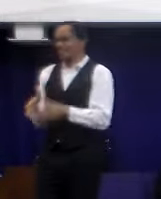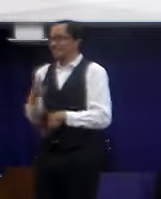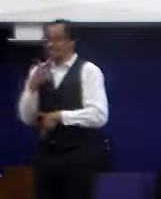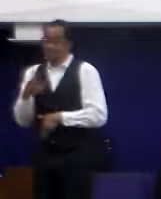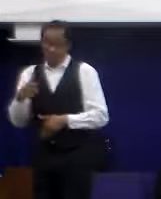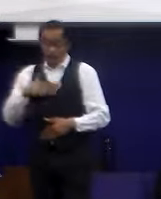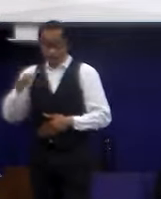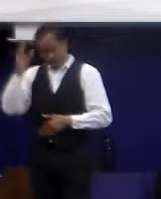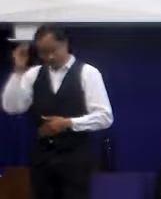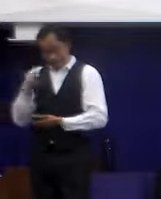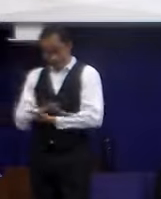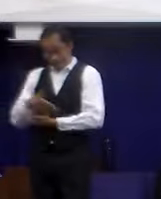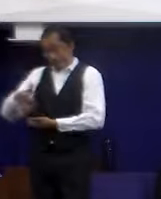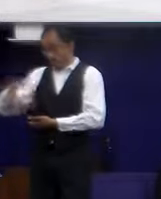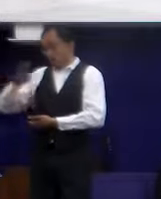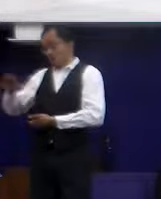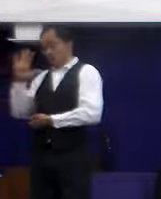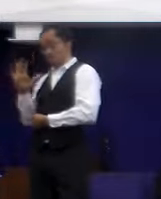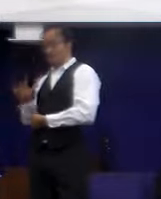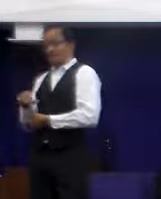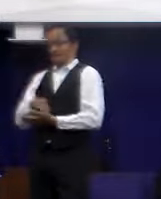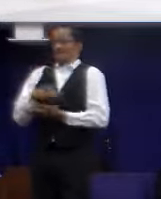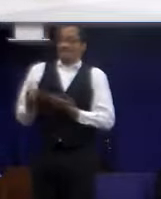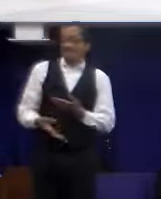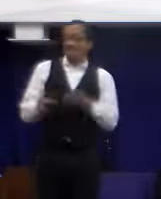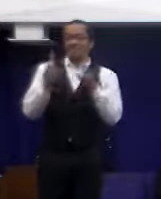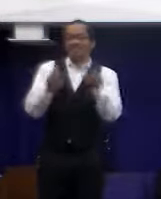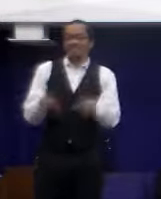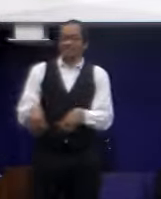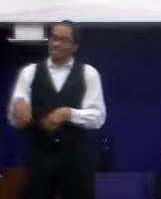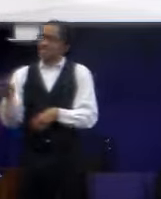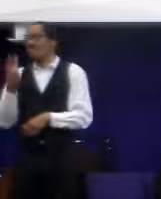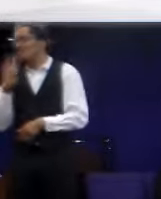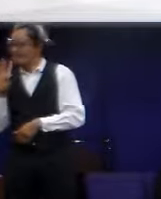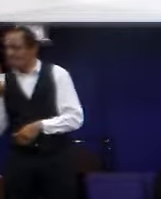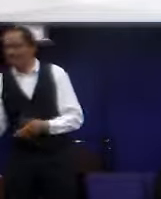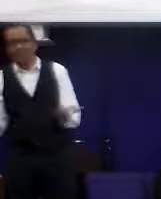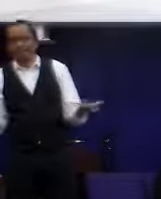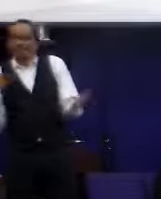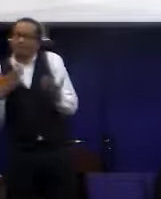ago, and when he failed the test, he's in that topic problem.